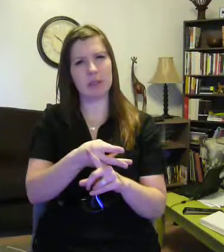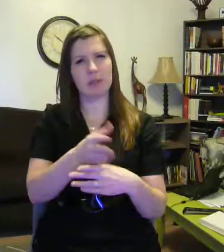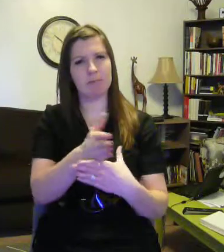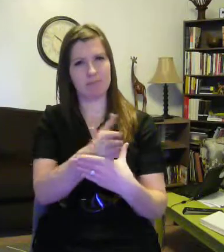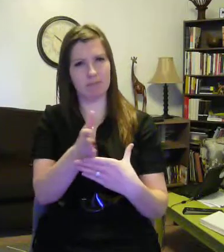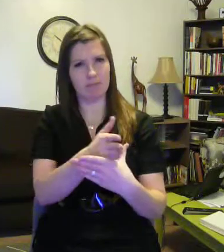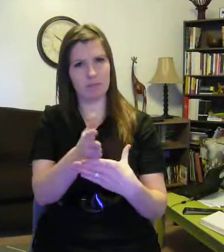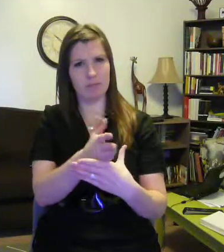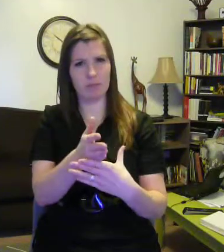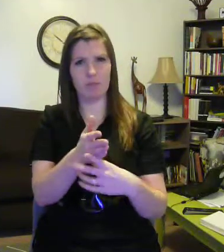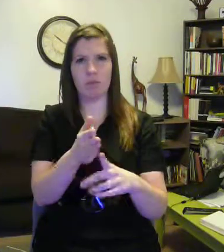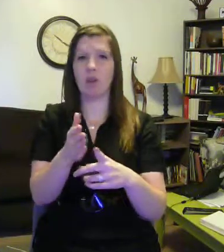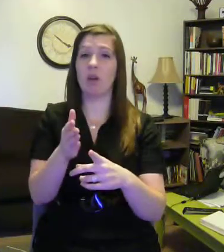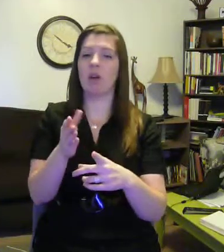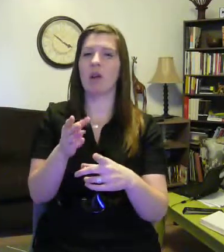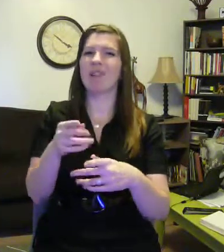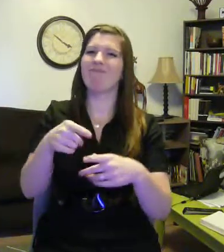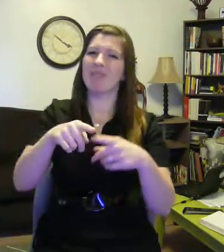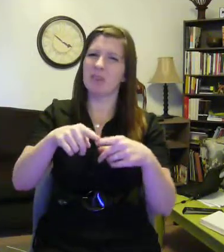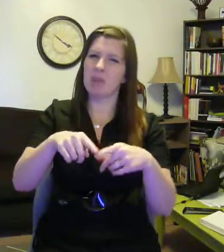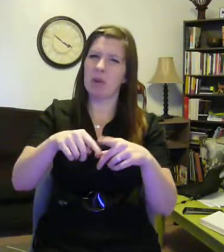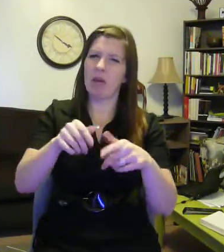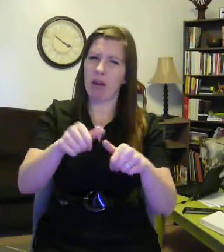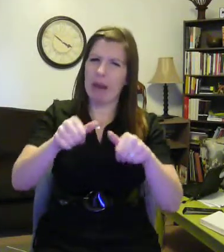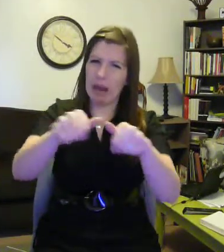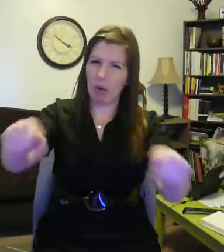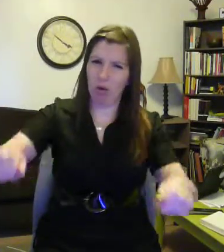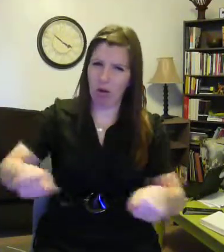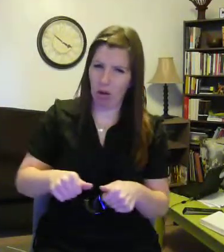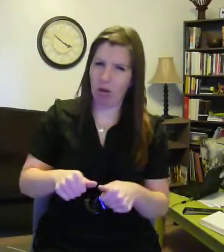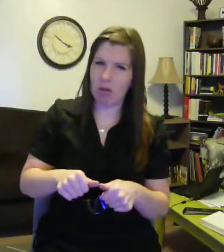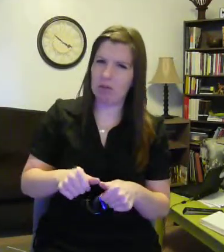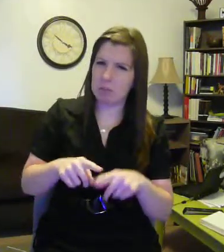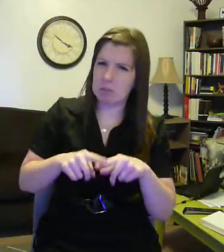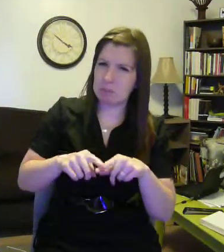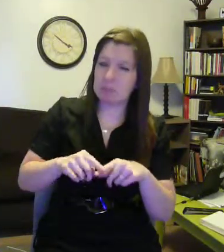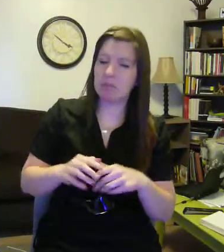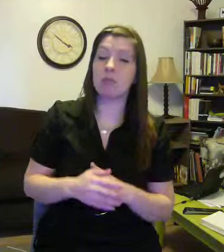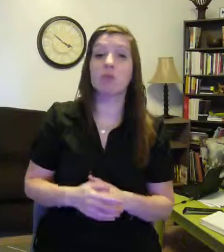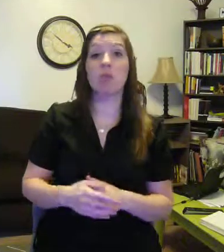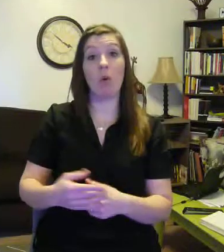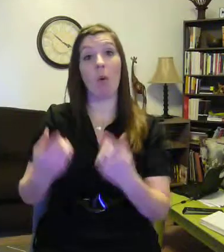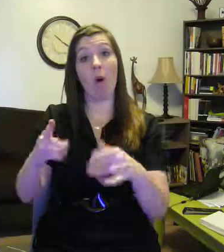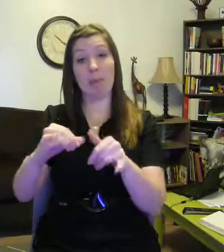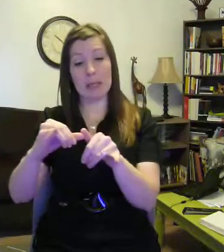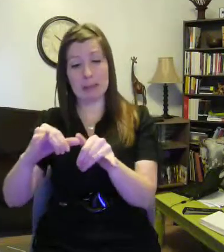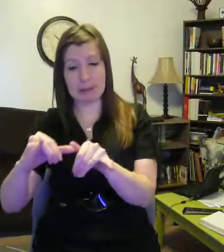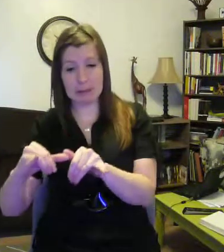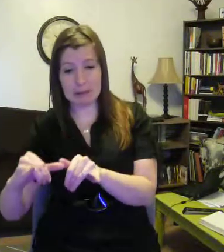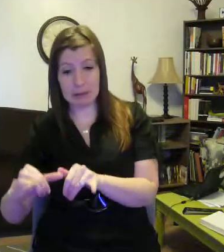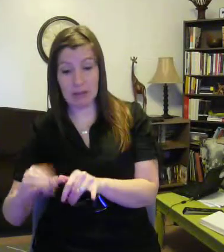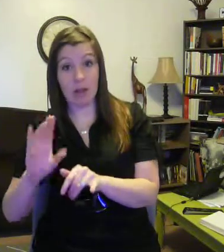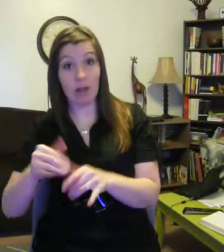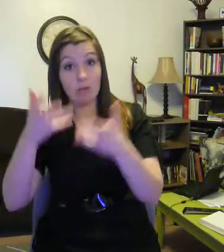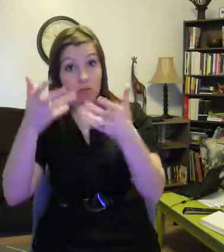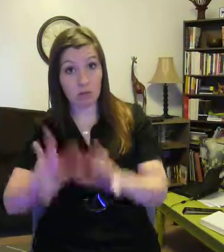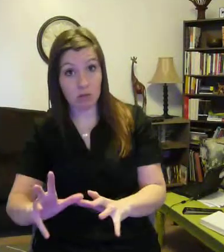the jurisdiction that you're located in. Once the engineering is complete and we have drawings sufficient to go to the